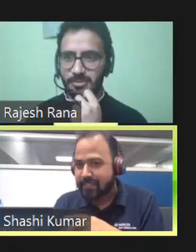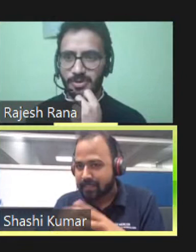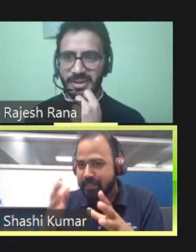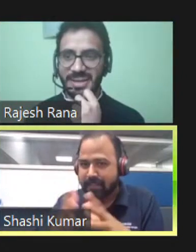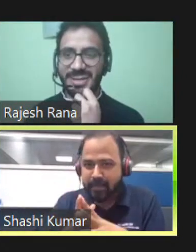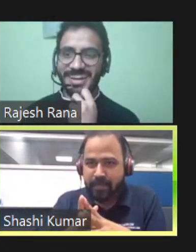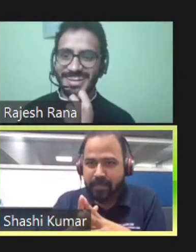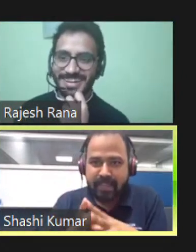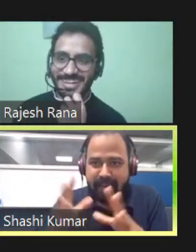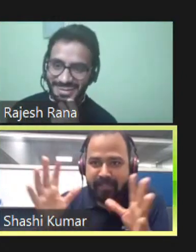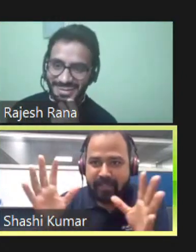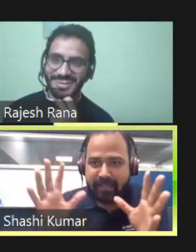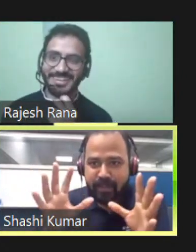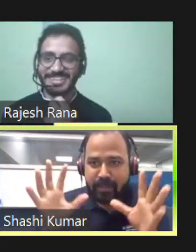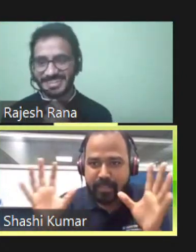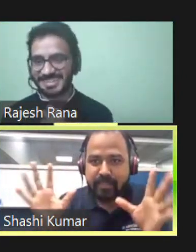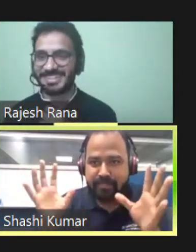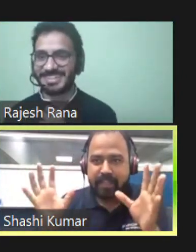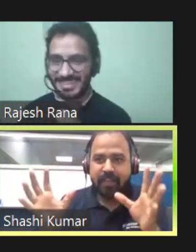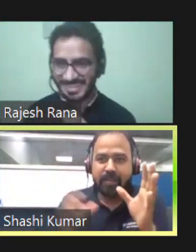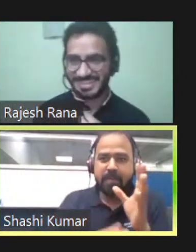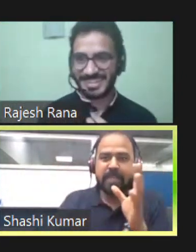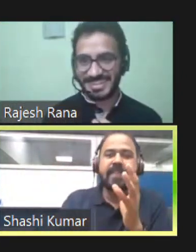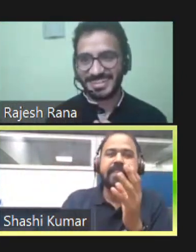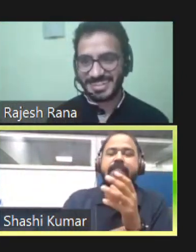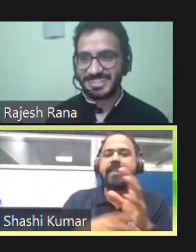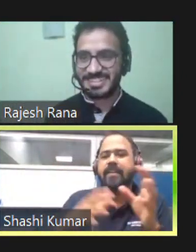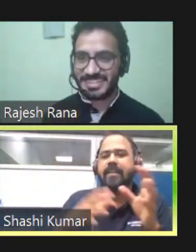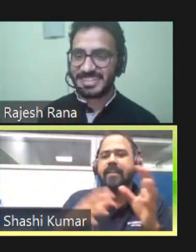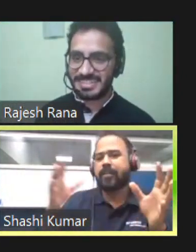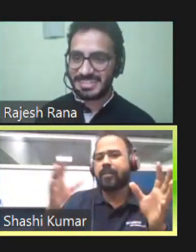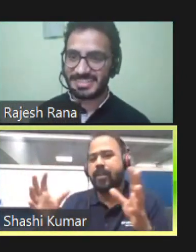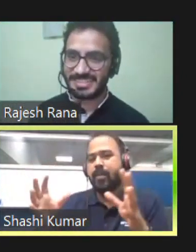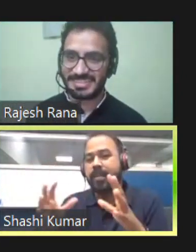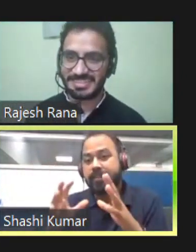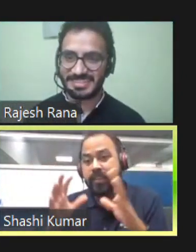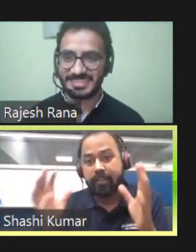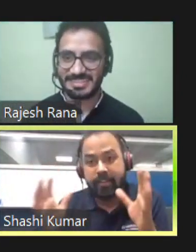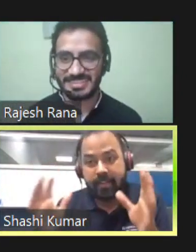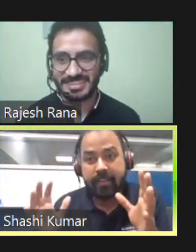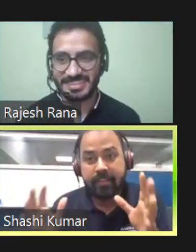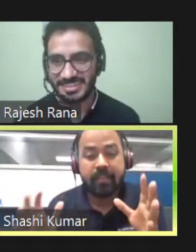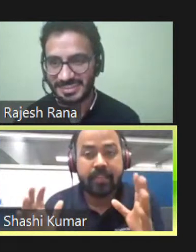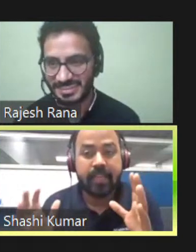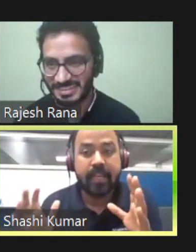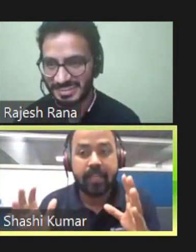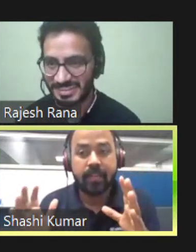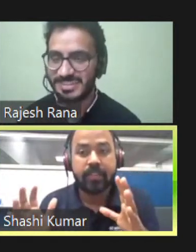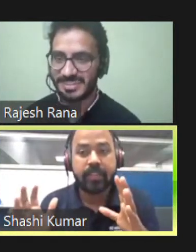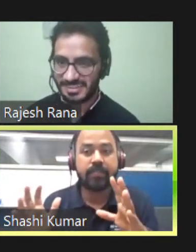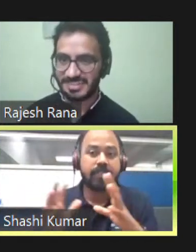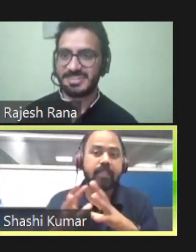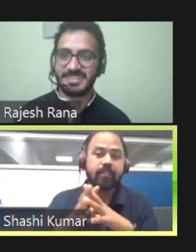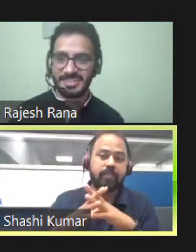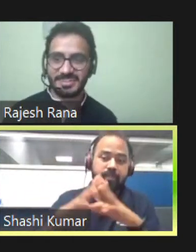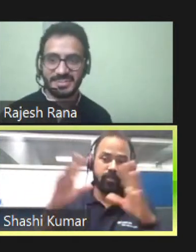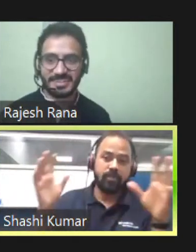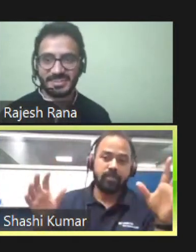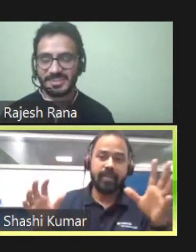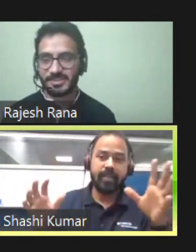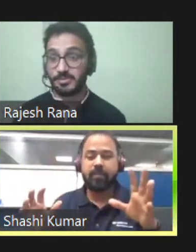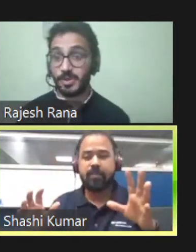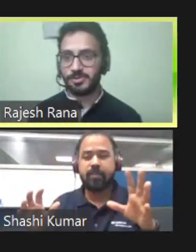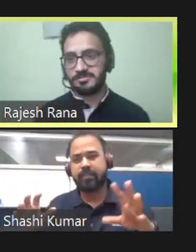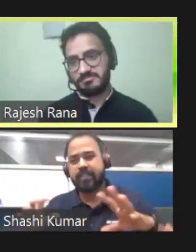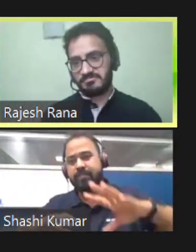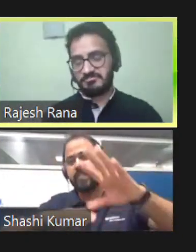Yes, you Or are I'm correct. Bingo on that. It's not specific, but yes, the standard goes around 300 different sign languages that are across the world,